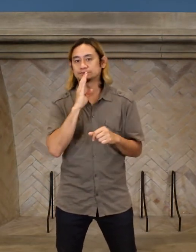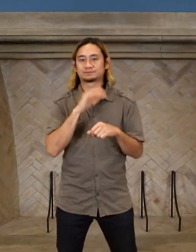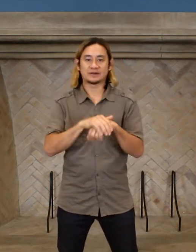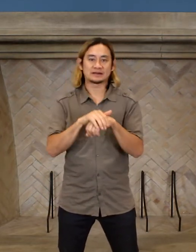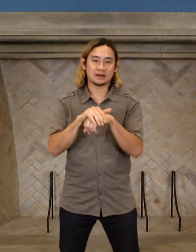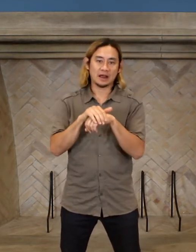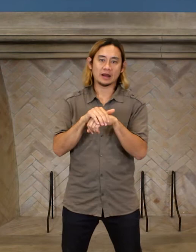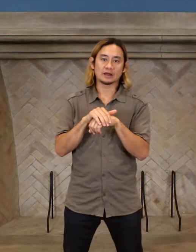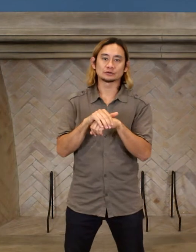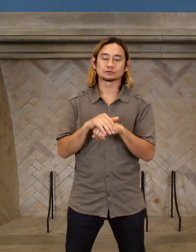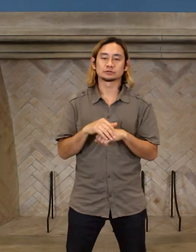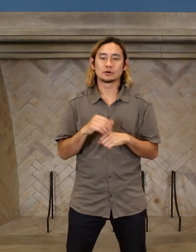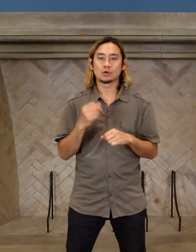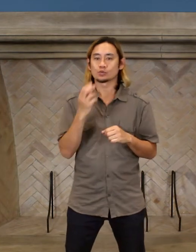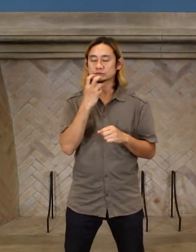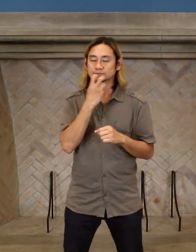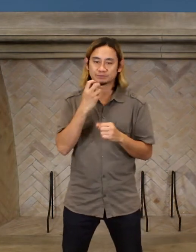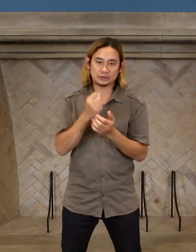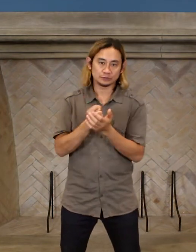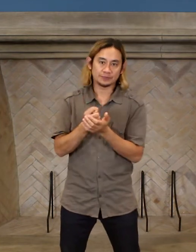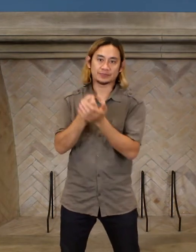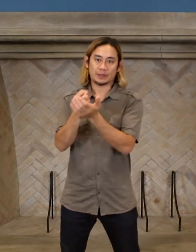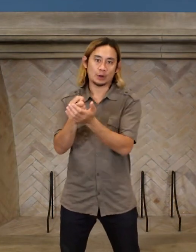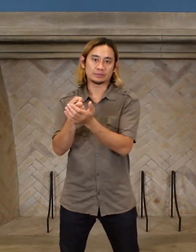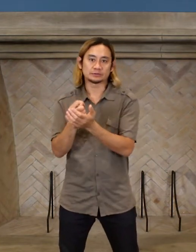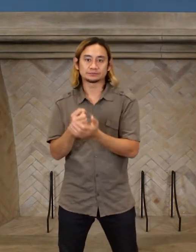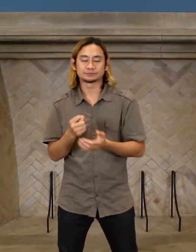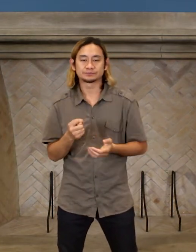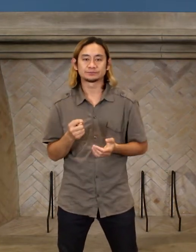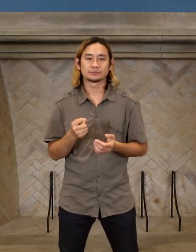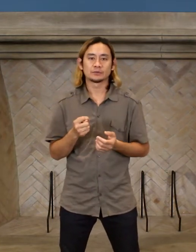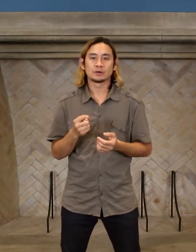My first language is English with speech therapy sessions.